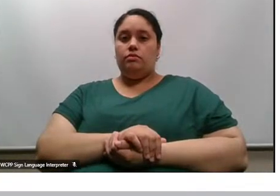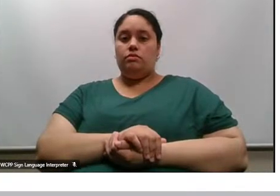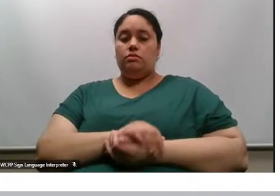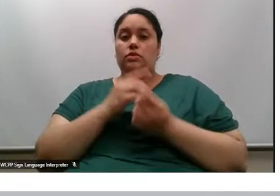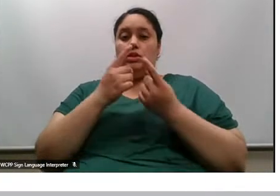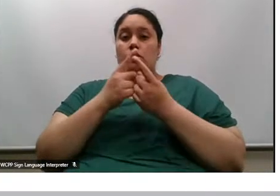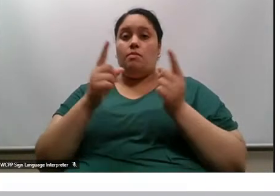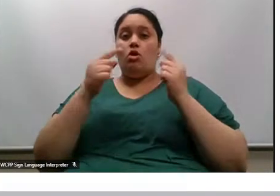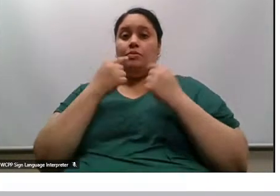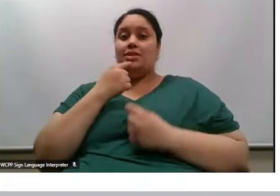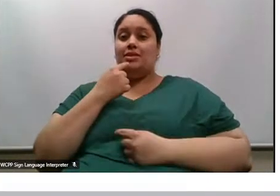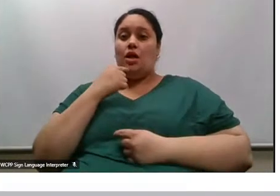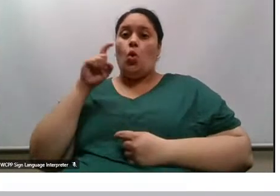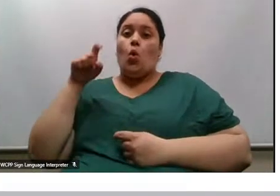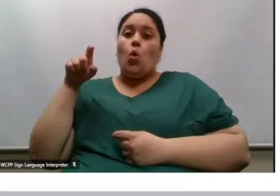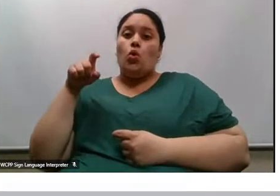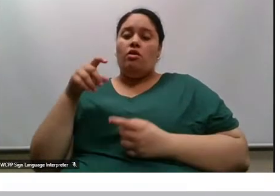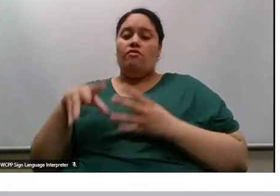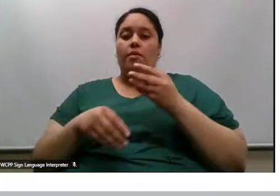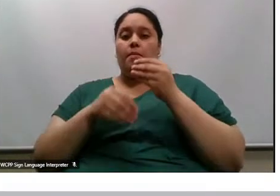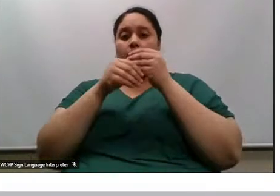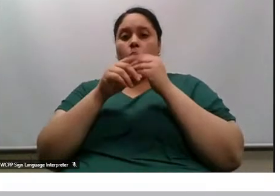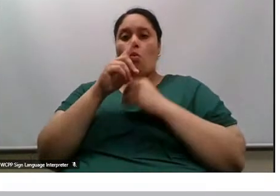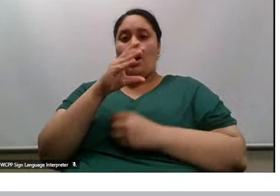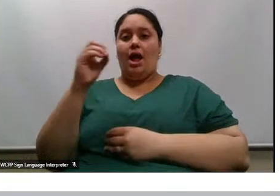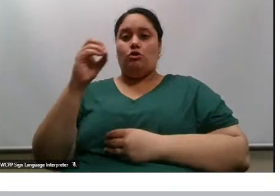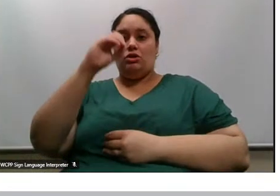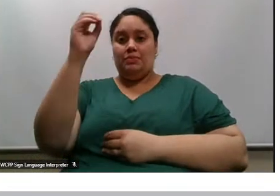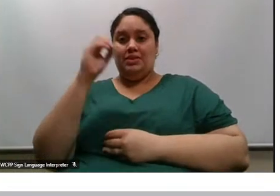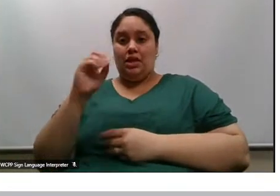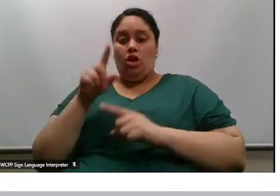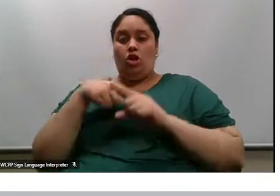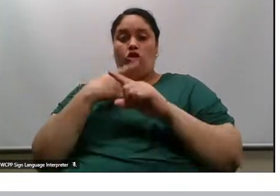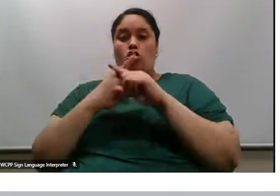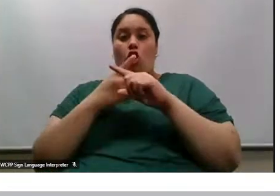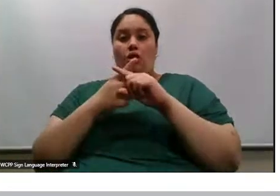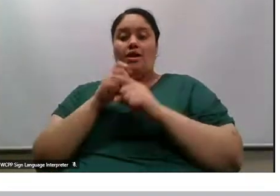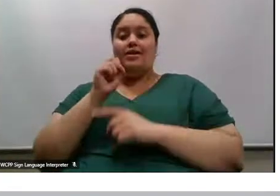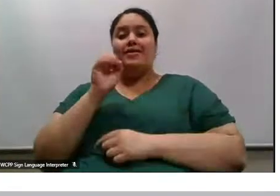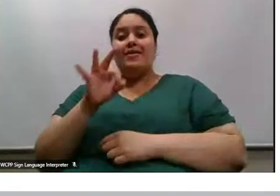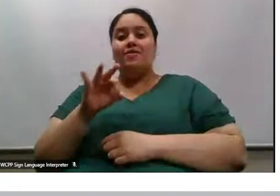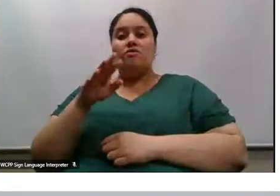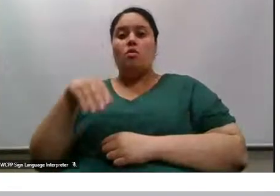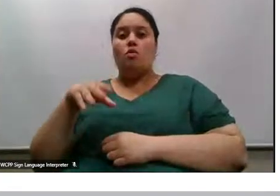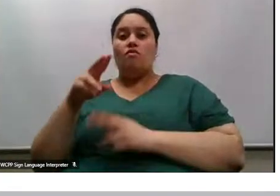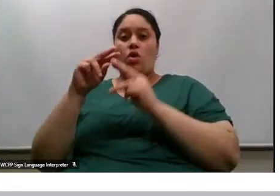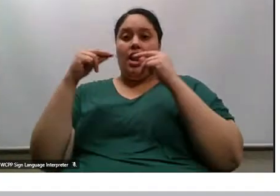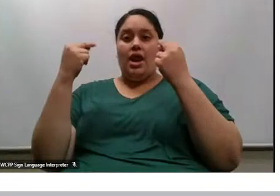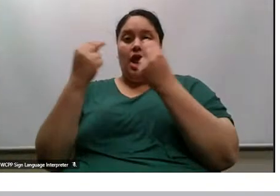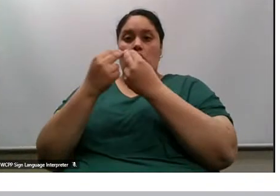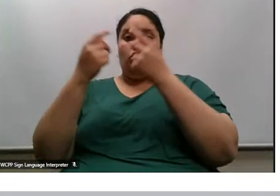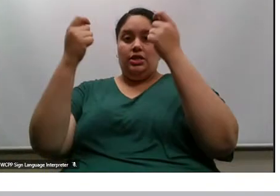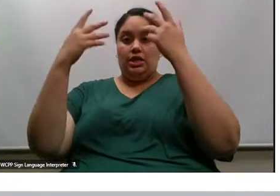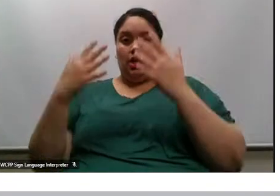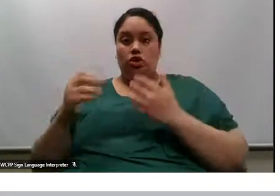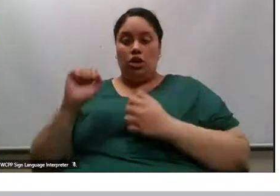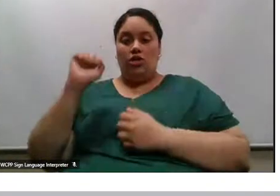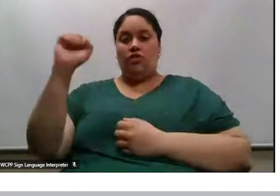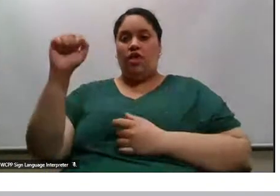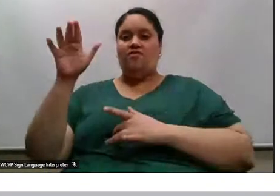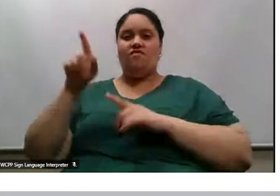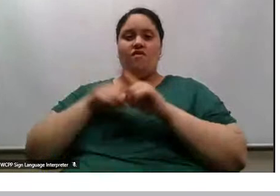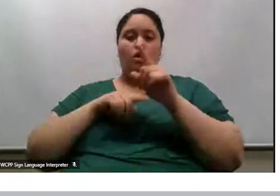could have met 100% of its target if it wasn't for the failure of the National Treasury to implement